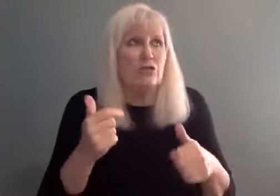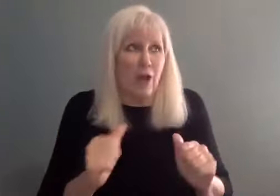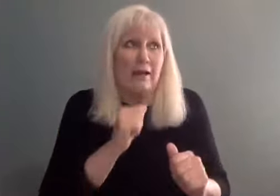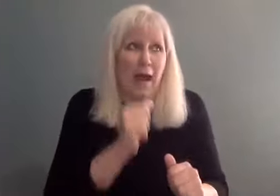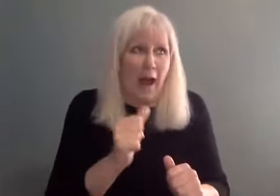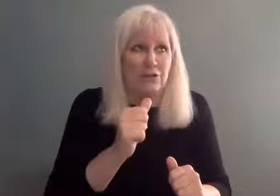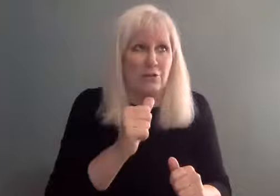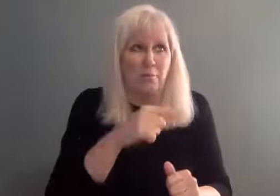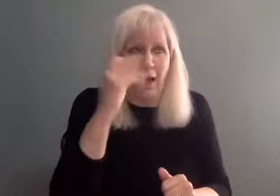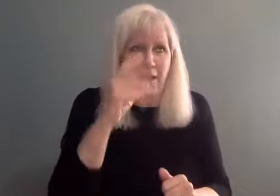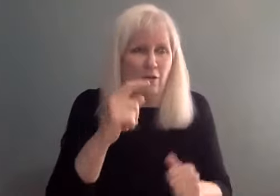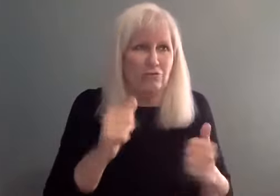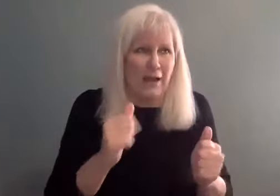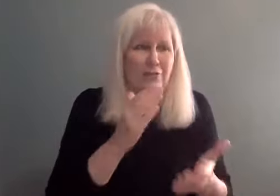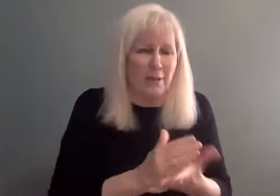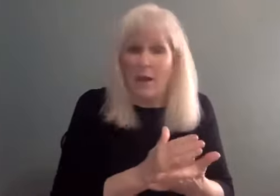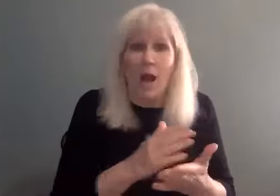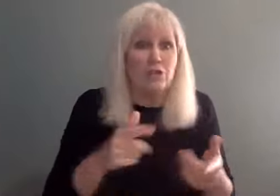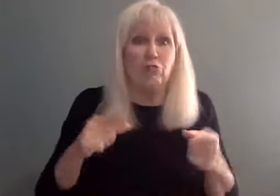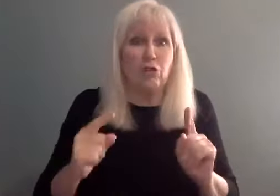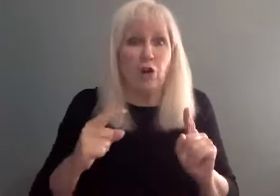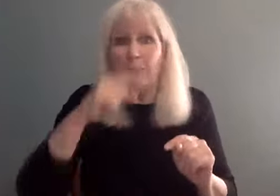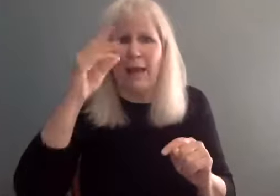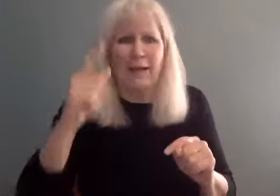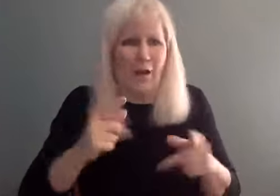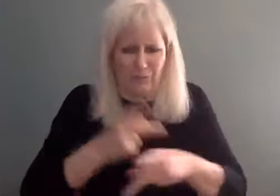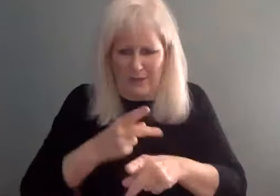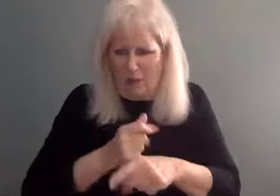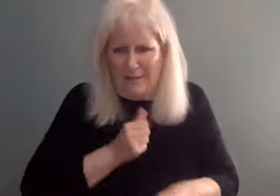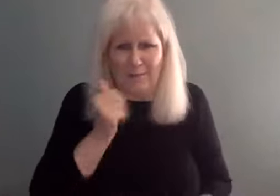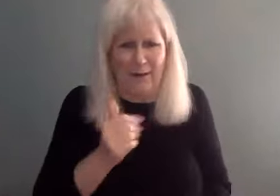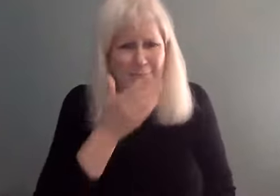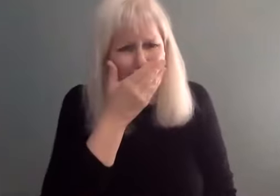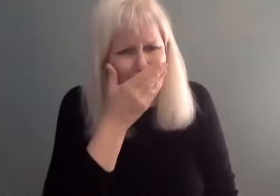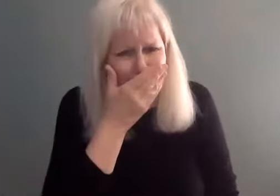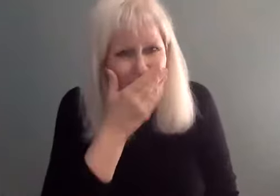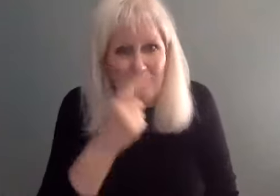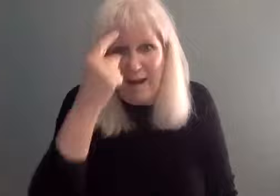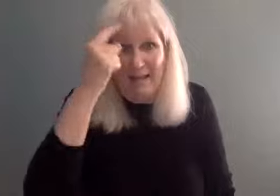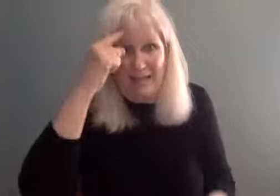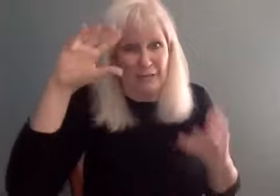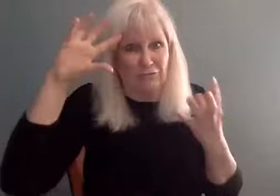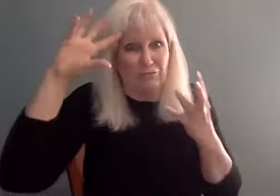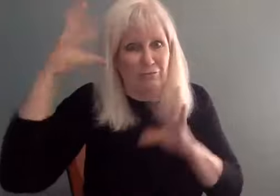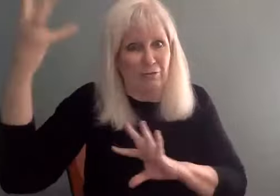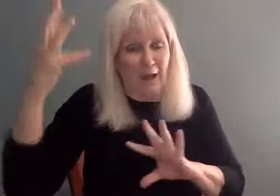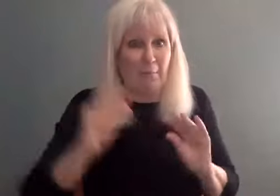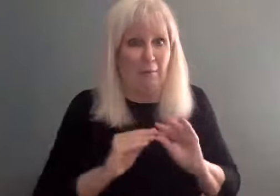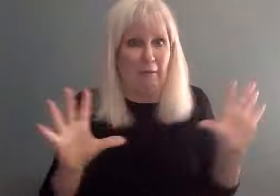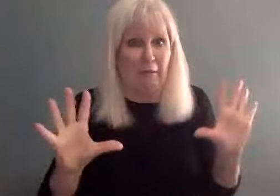got to take better care of myself in my blackouts. Oh man, my thinking is not always right.